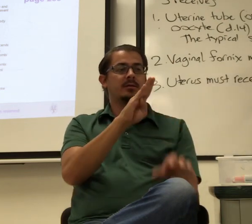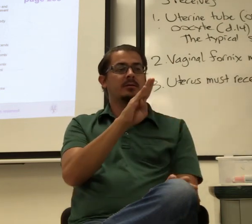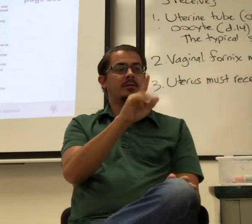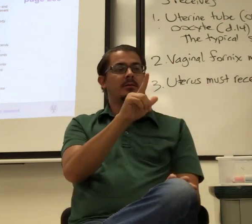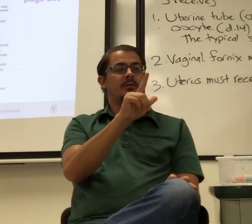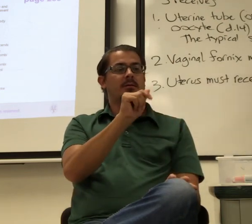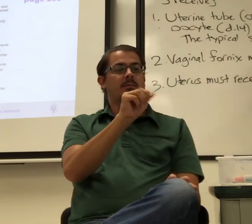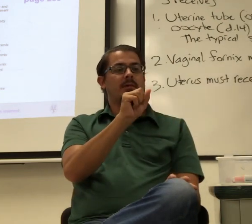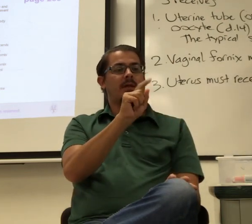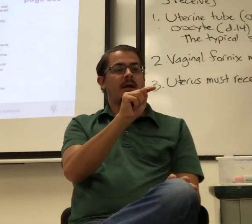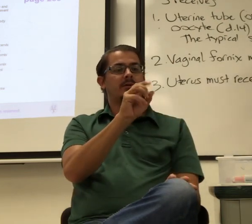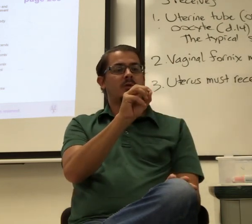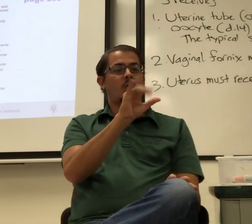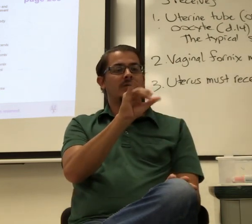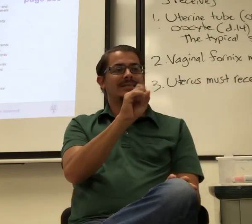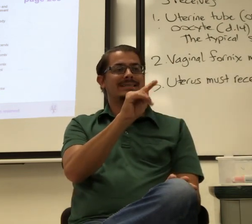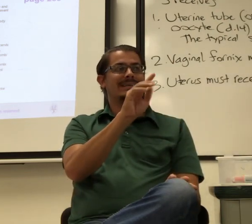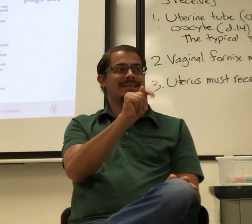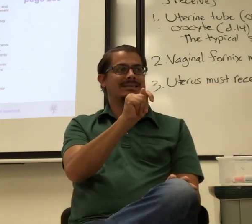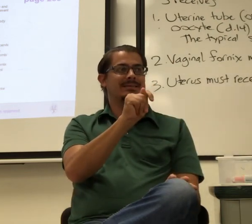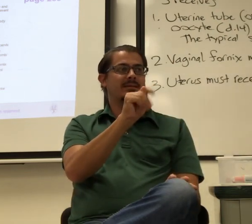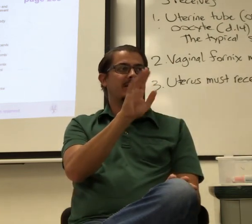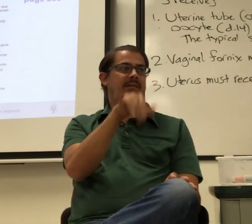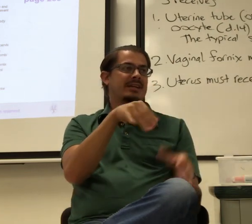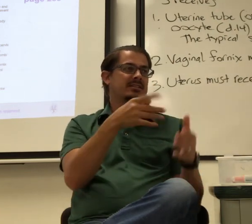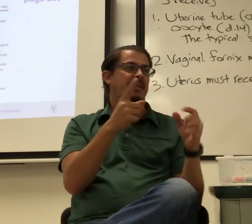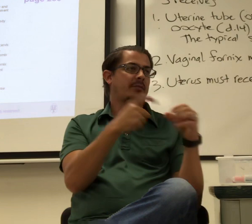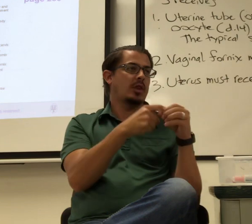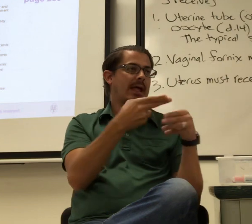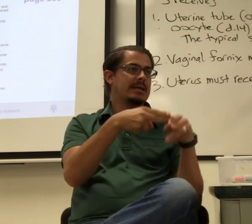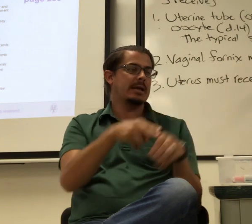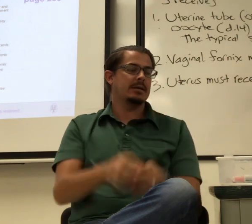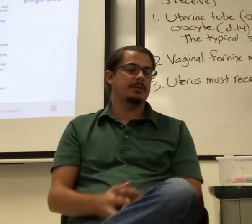blastocyst. Again, that's the fertilized egg.